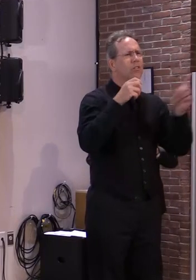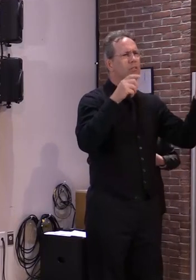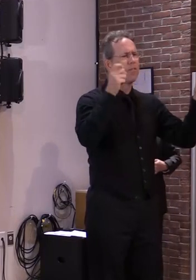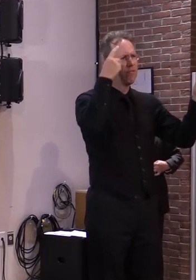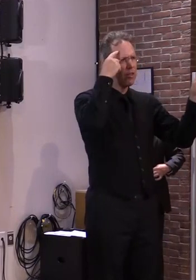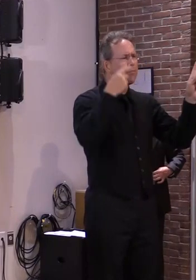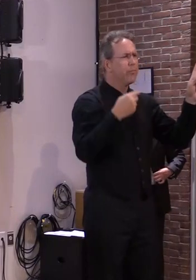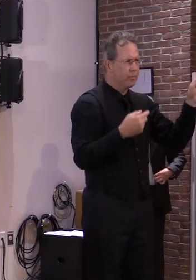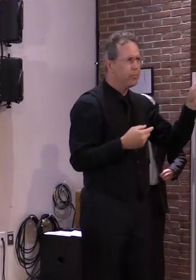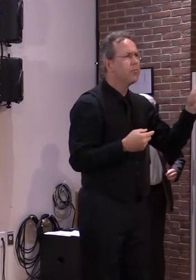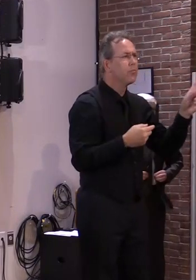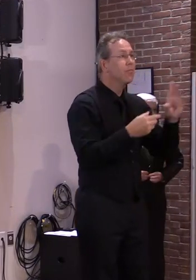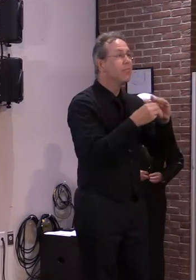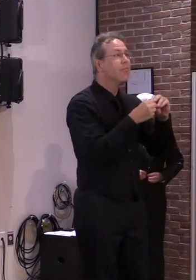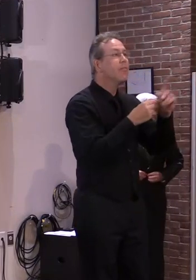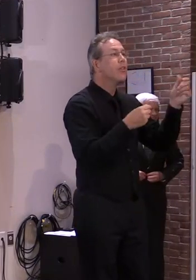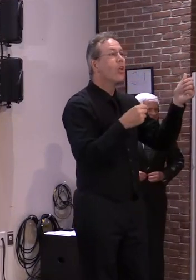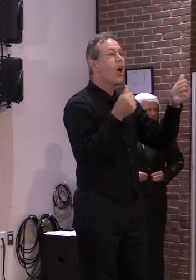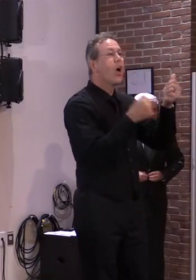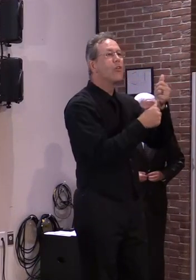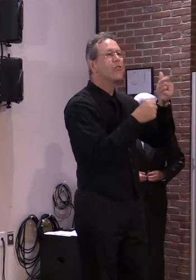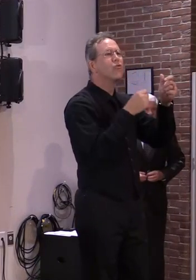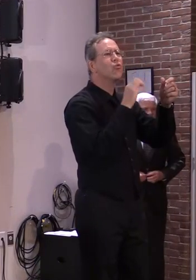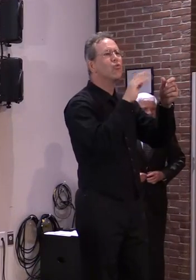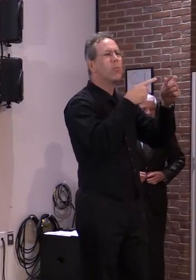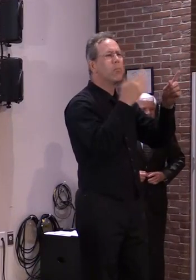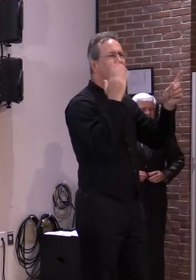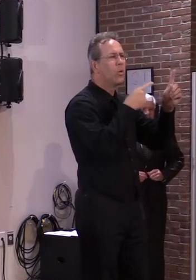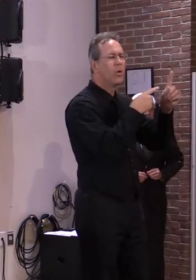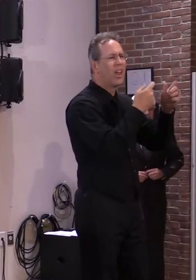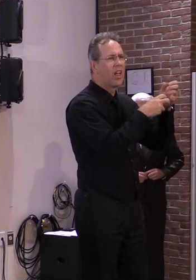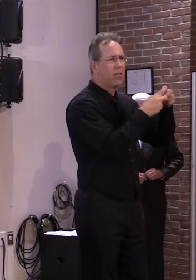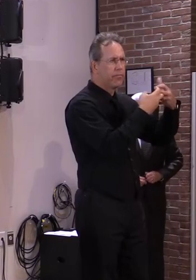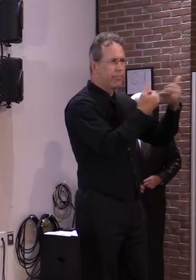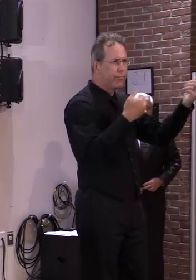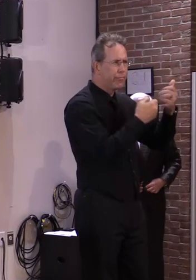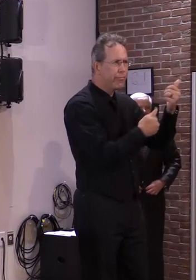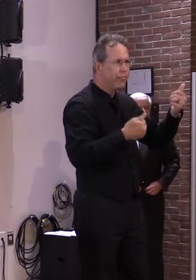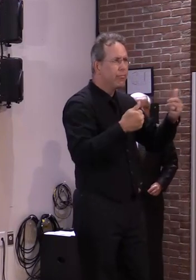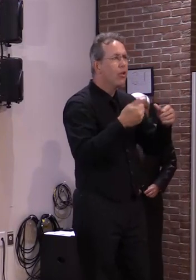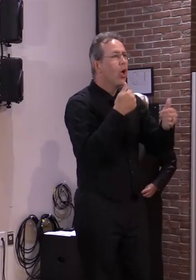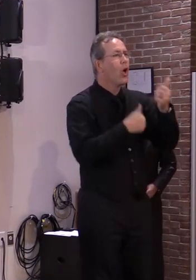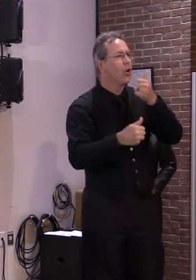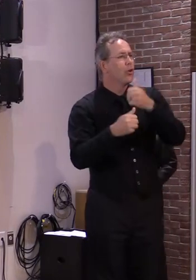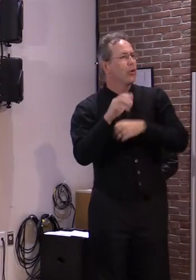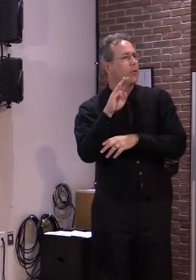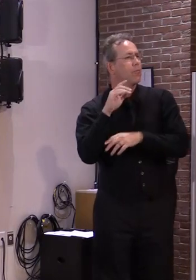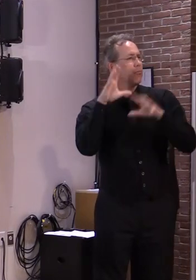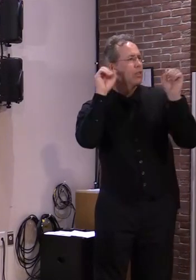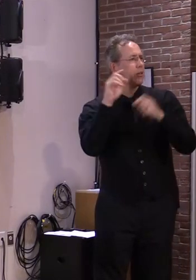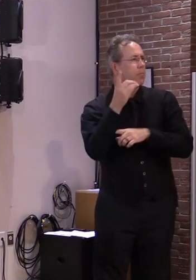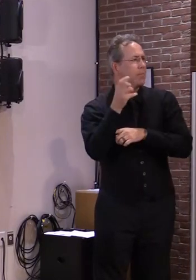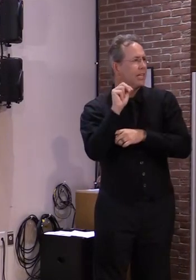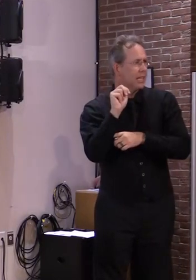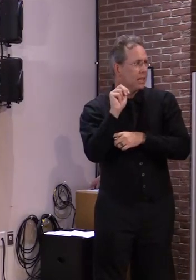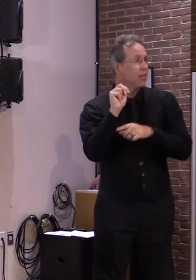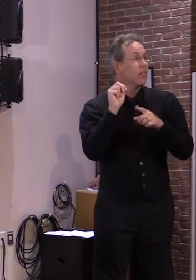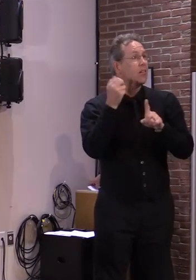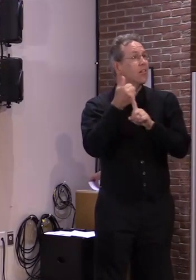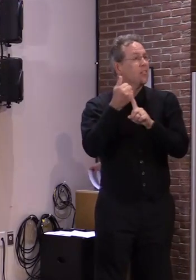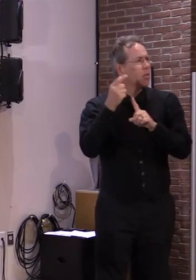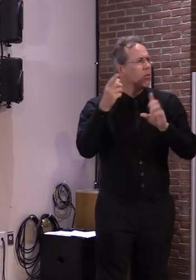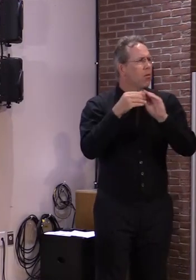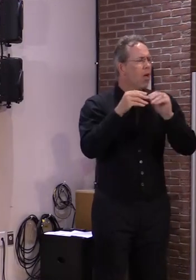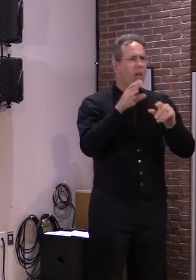general, has waged a war he never envisioned. He was put in charge of managing vaccine supply